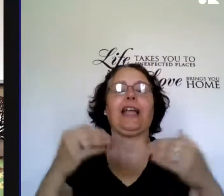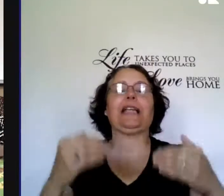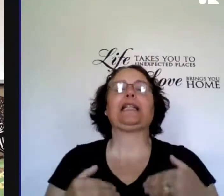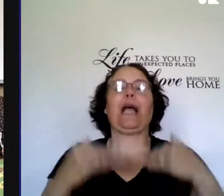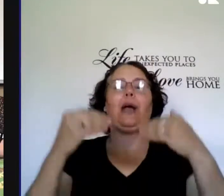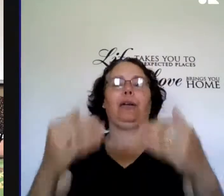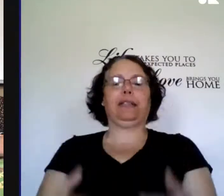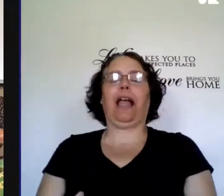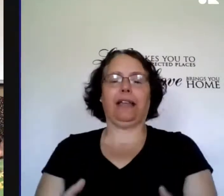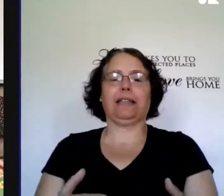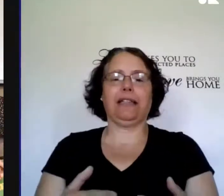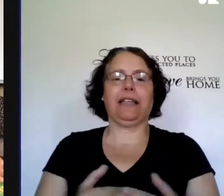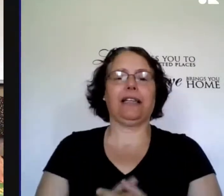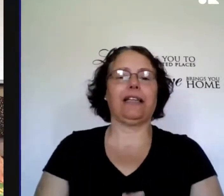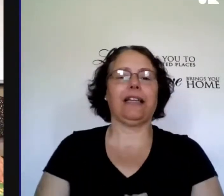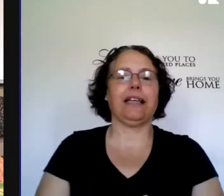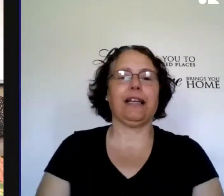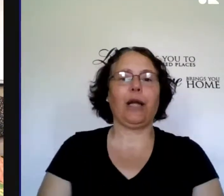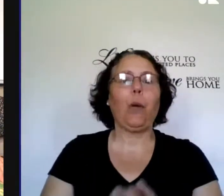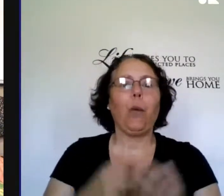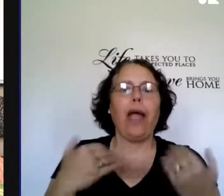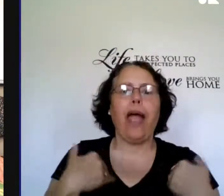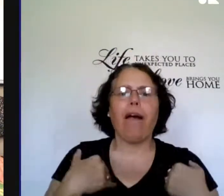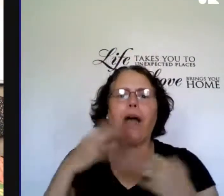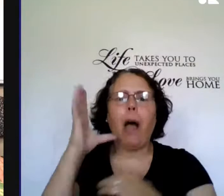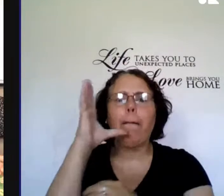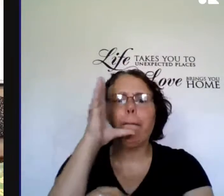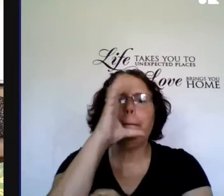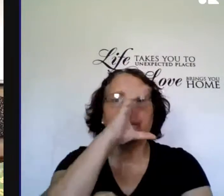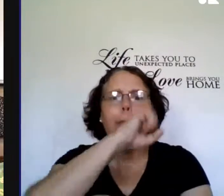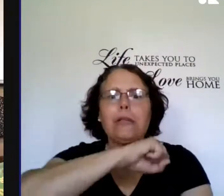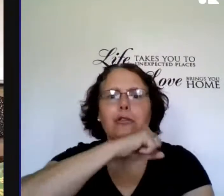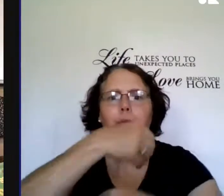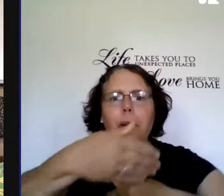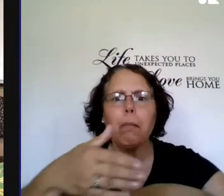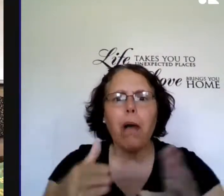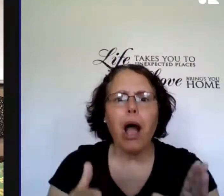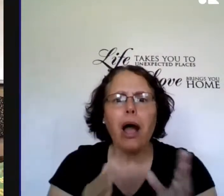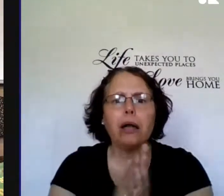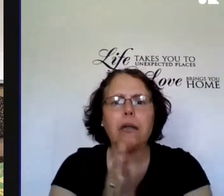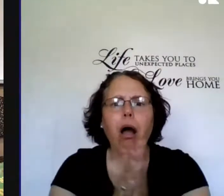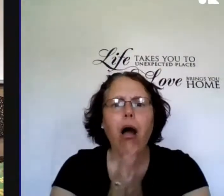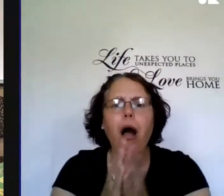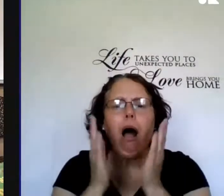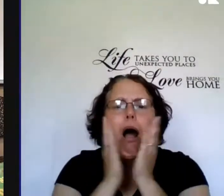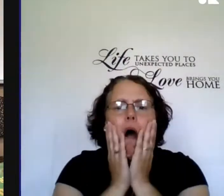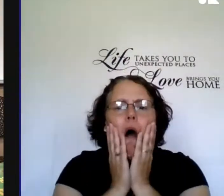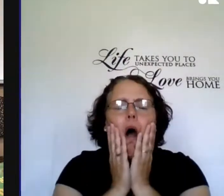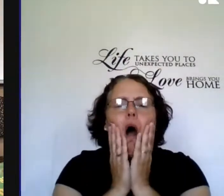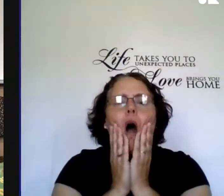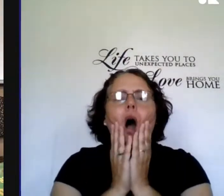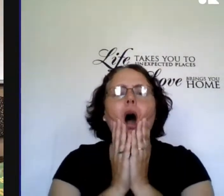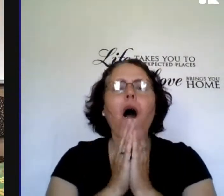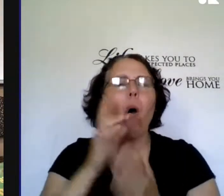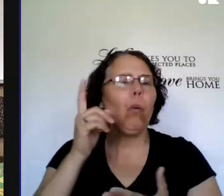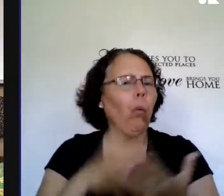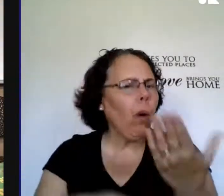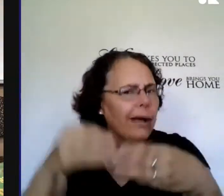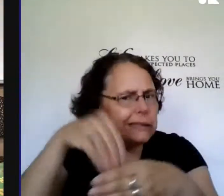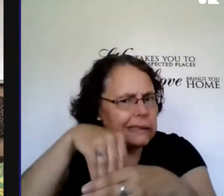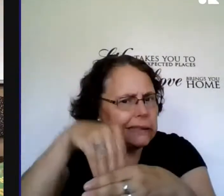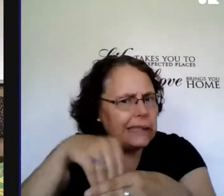next mystery box. I've got a what's inside